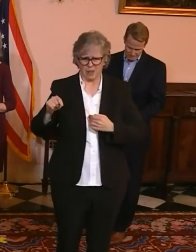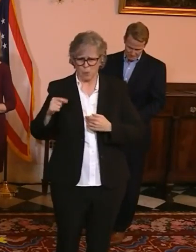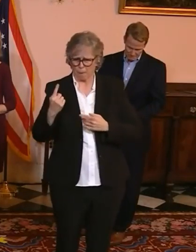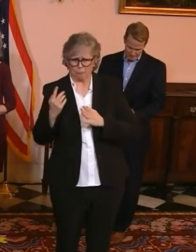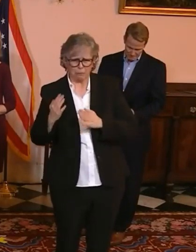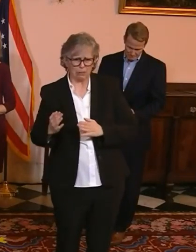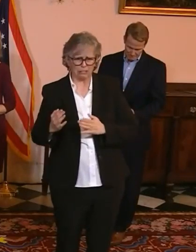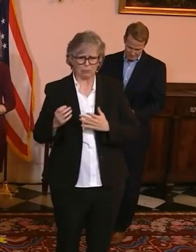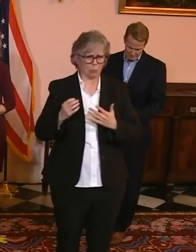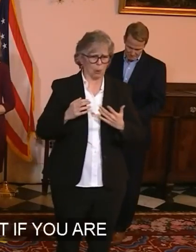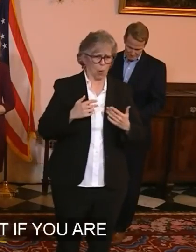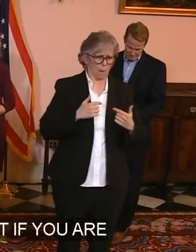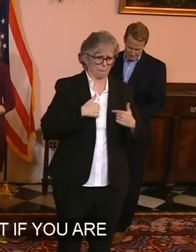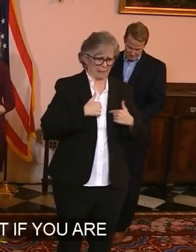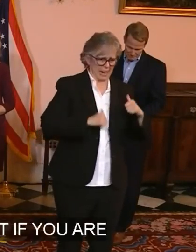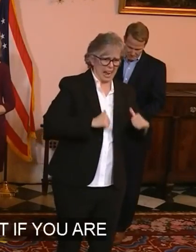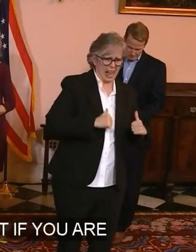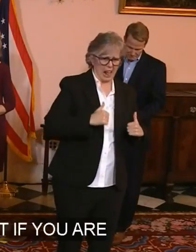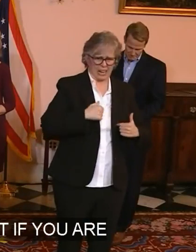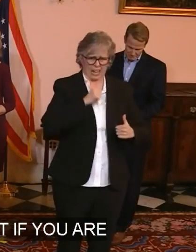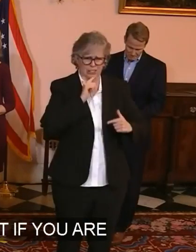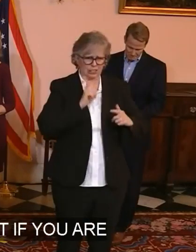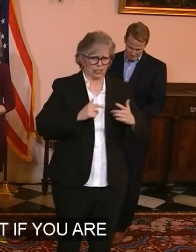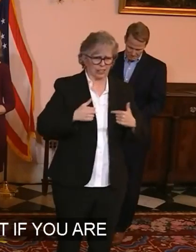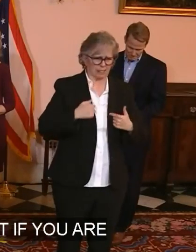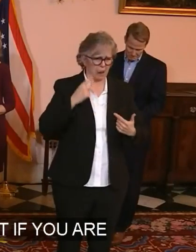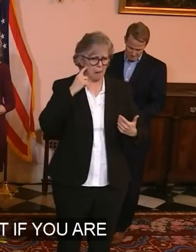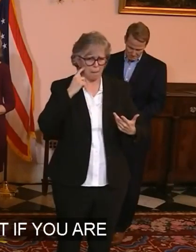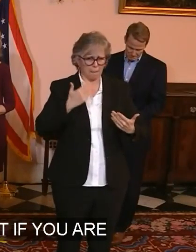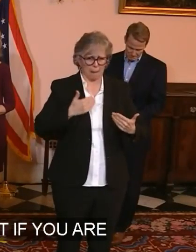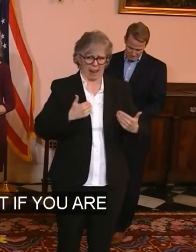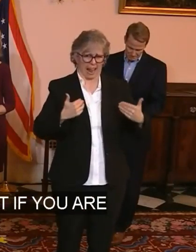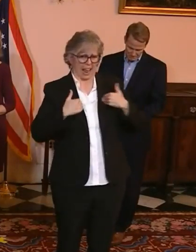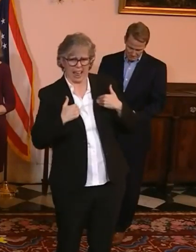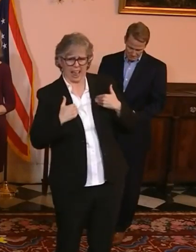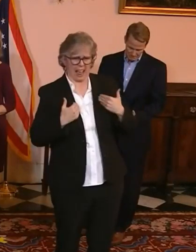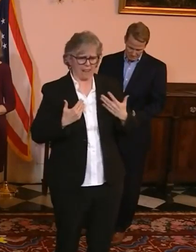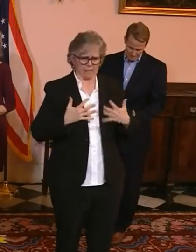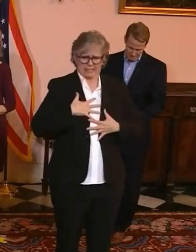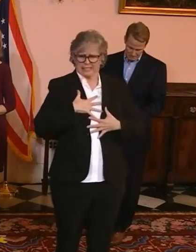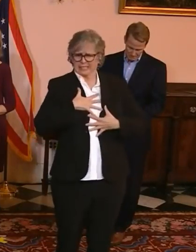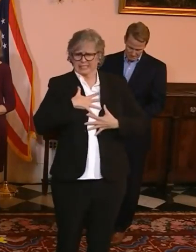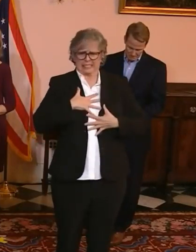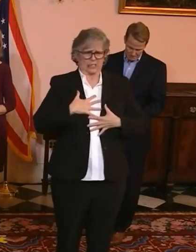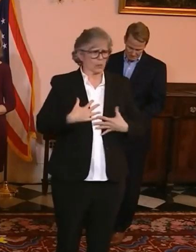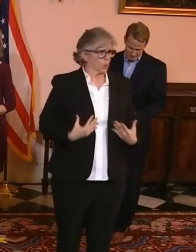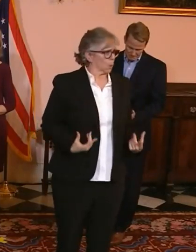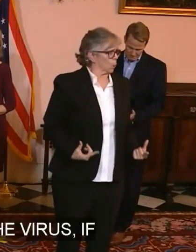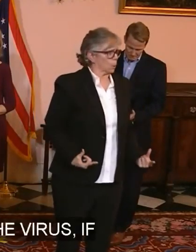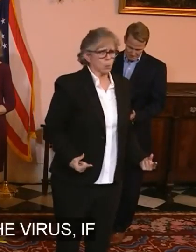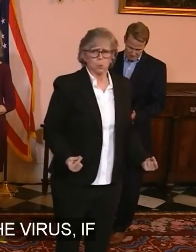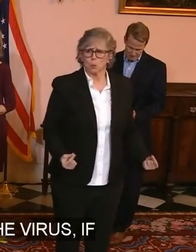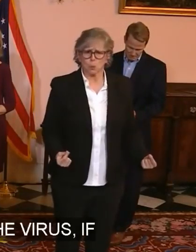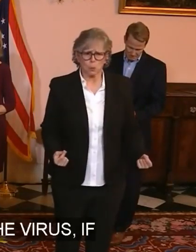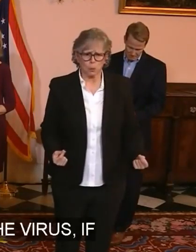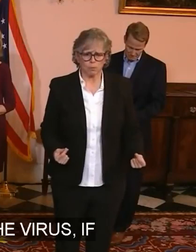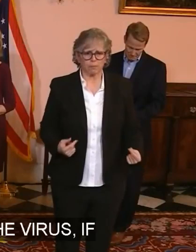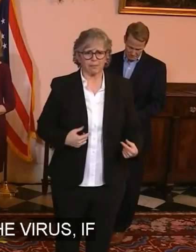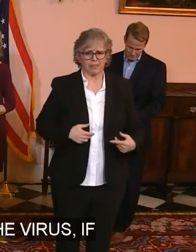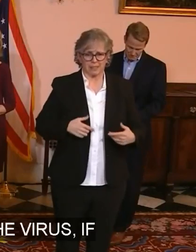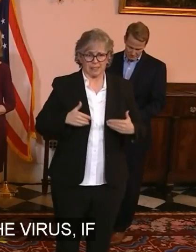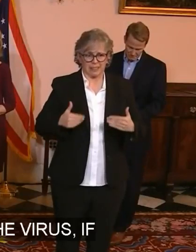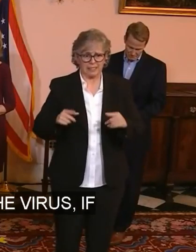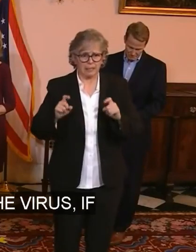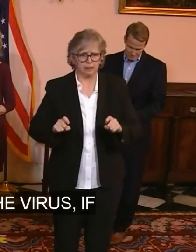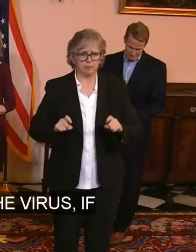yourself, that you may have the virus, and you feel like you need to get tested. I understand that, and